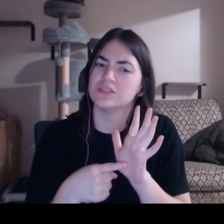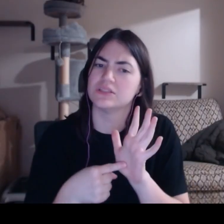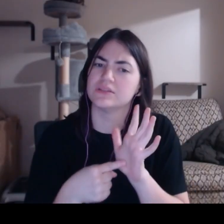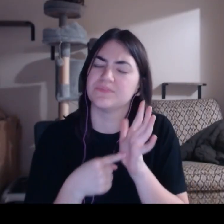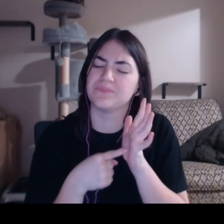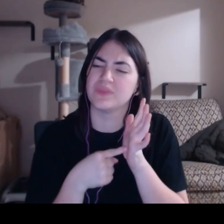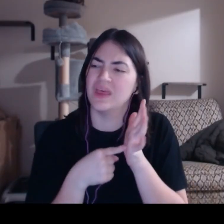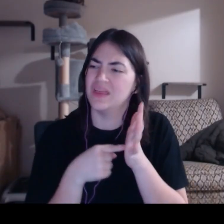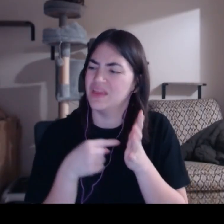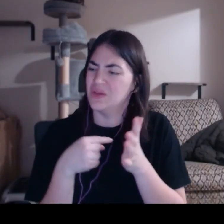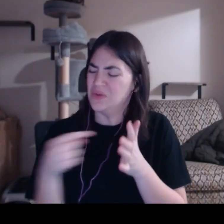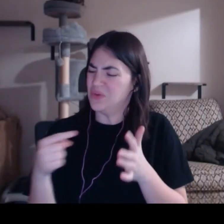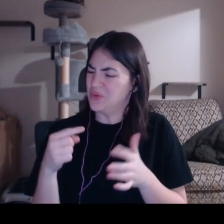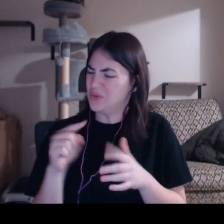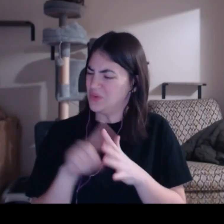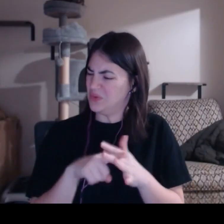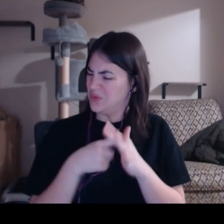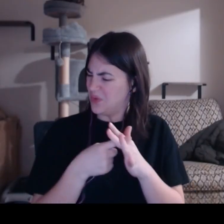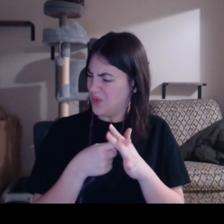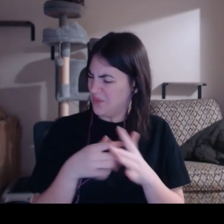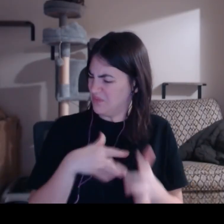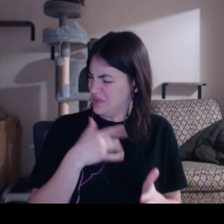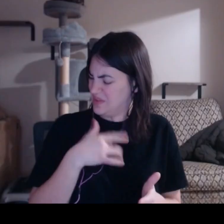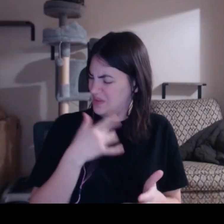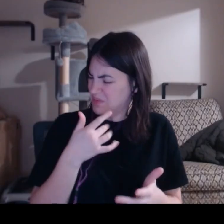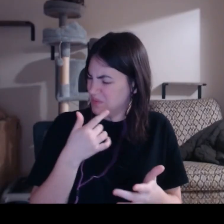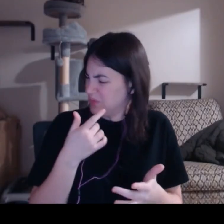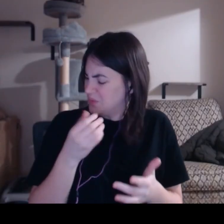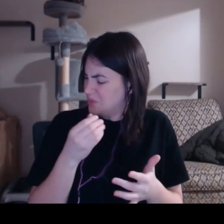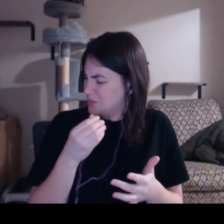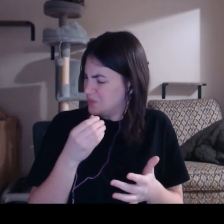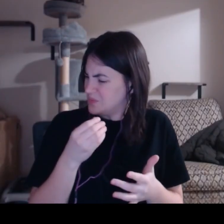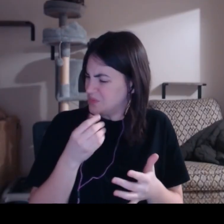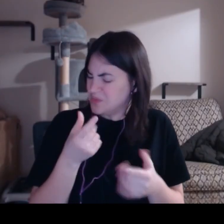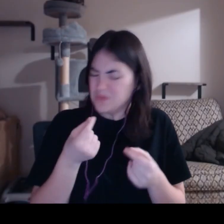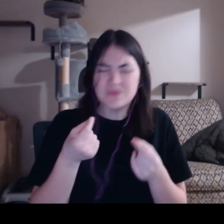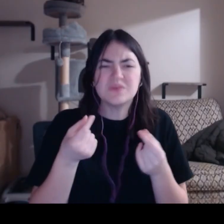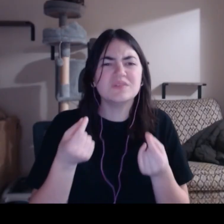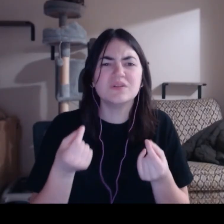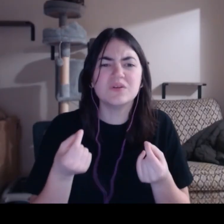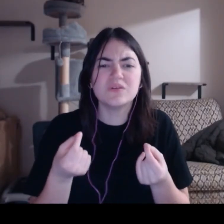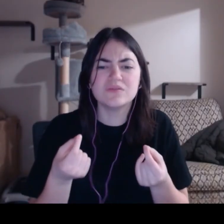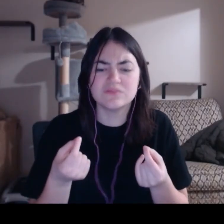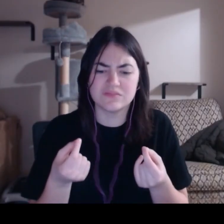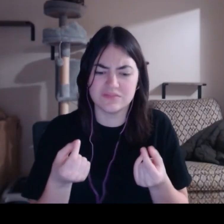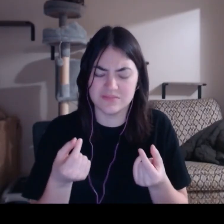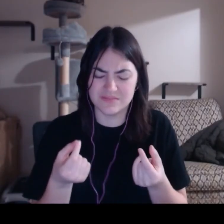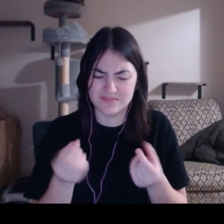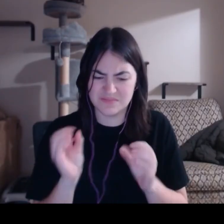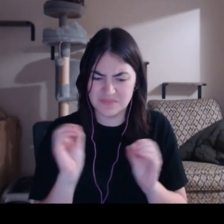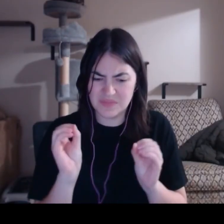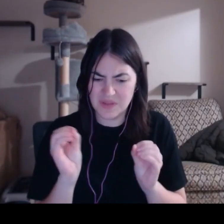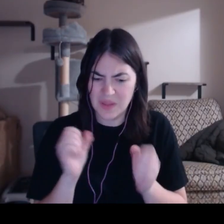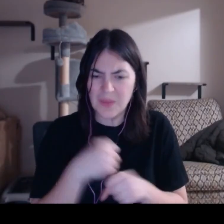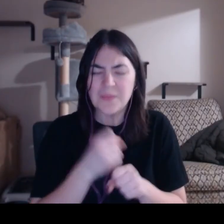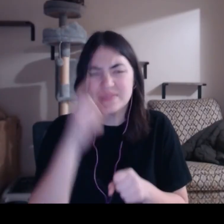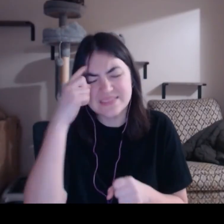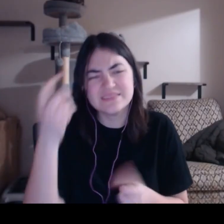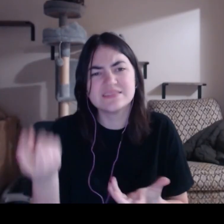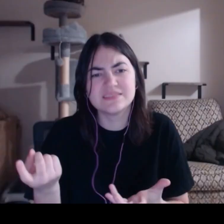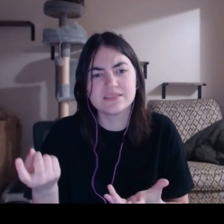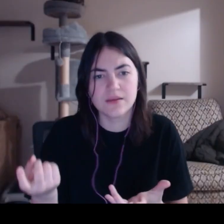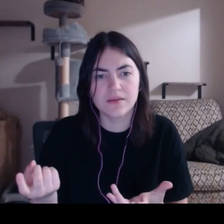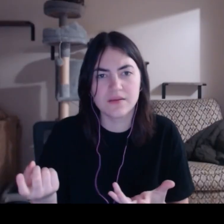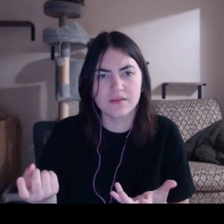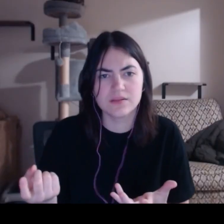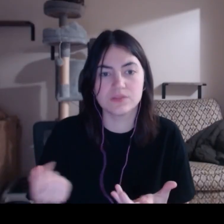well, I don't know what to do. Does this make any sense? So I'm just going to stick to what I think are fairly practical things that are generally accepted and say, what does that mean